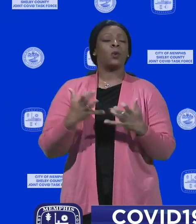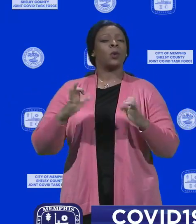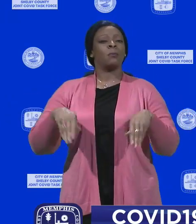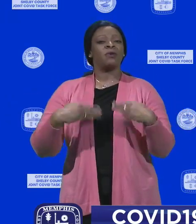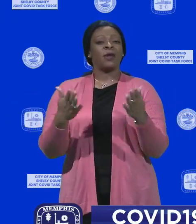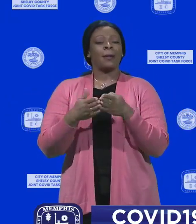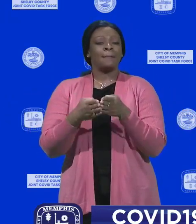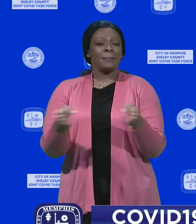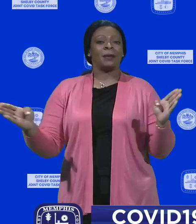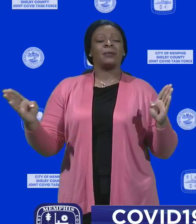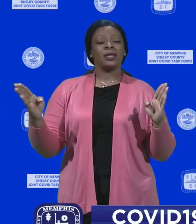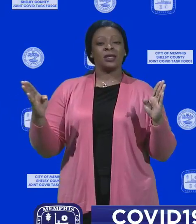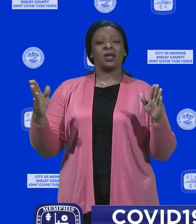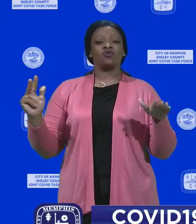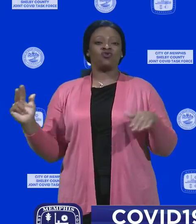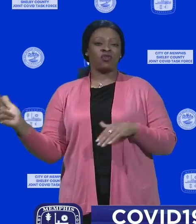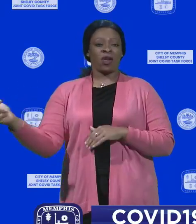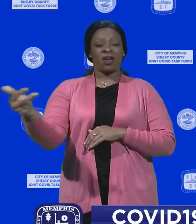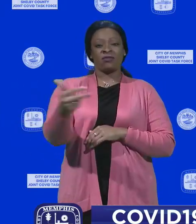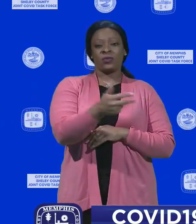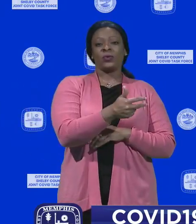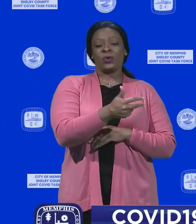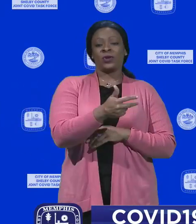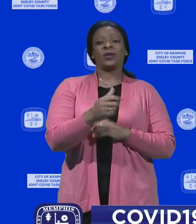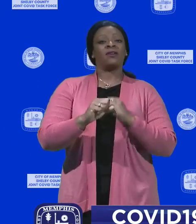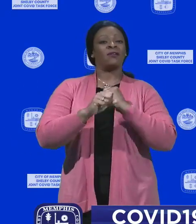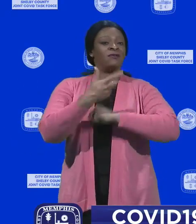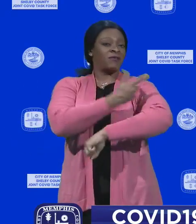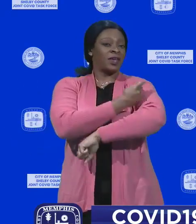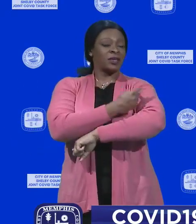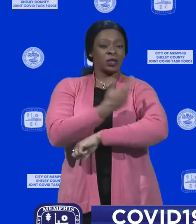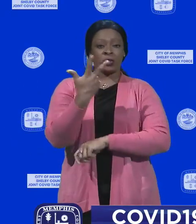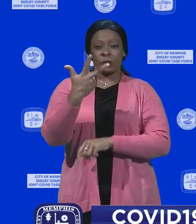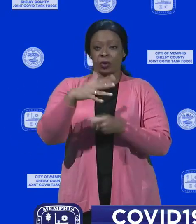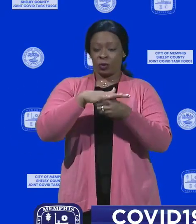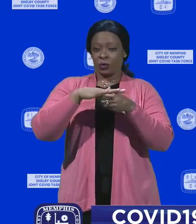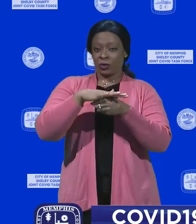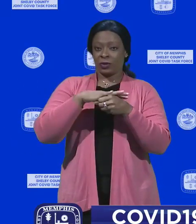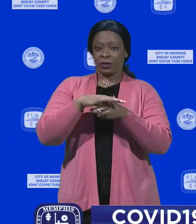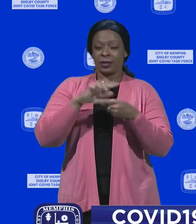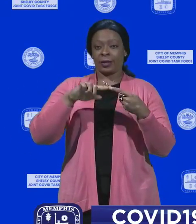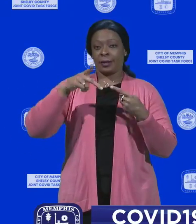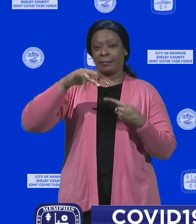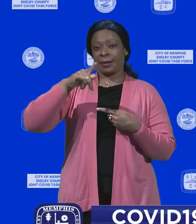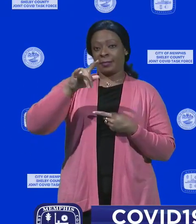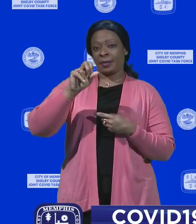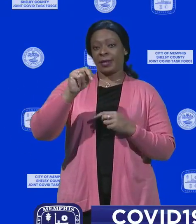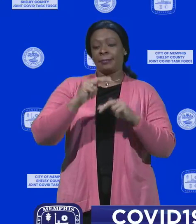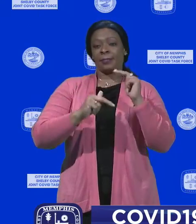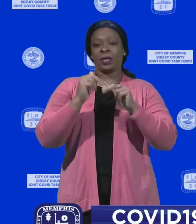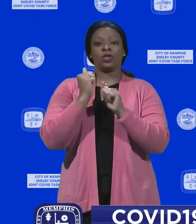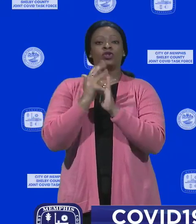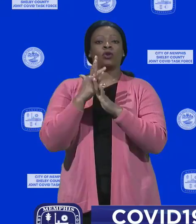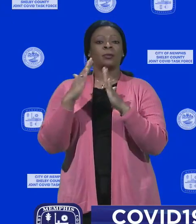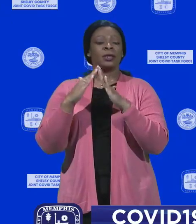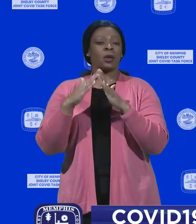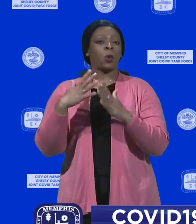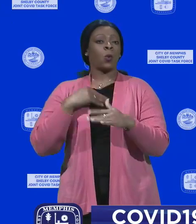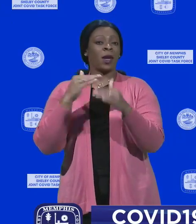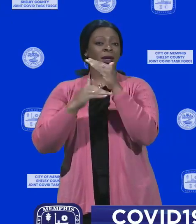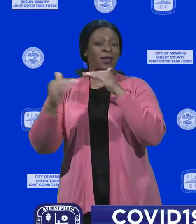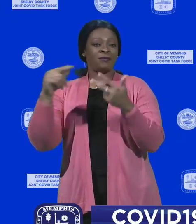provide public drive-through vaccinations this week at 3 locations. That's at the Pipkin Building, Germantown, and